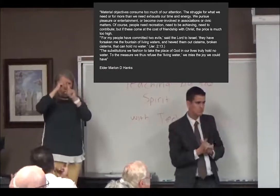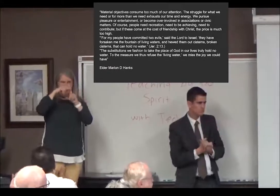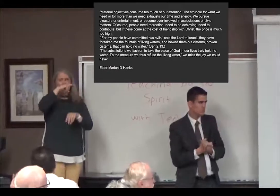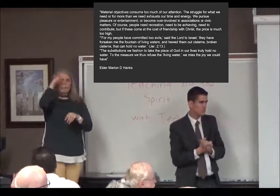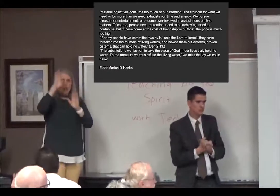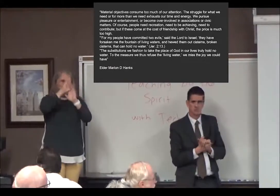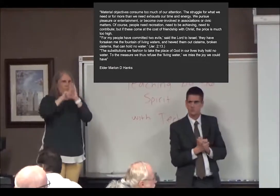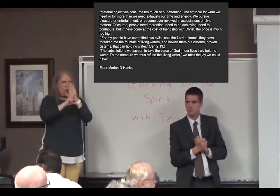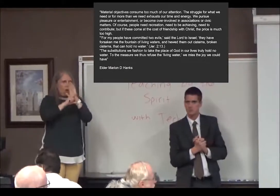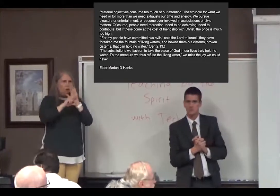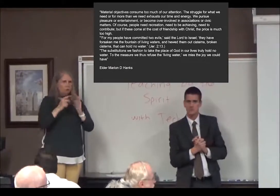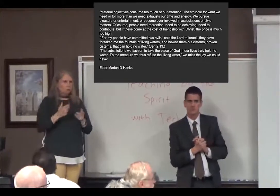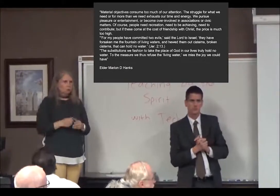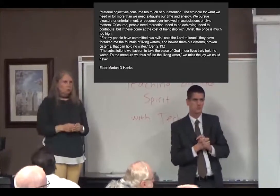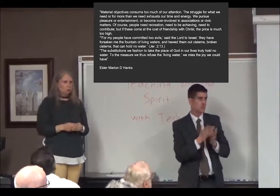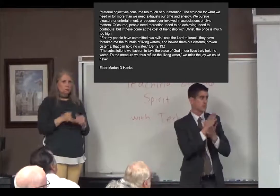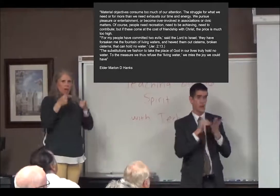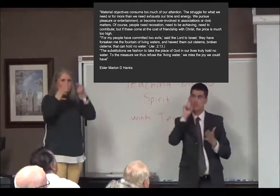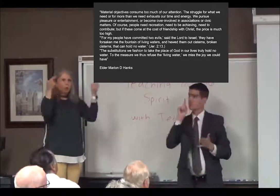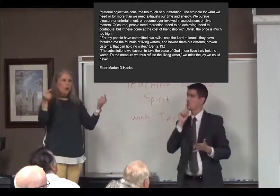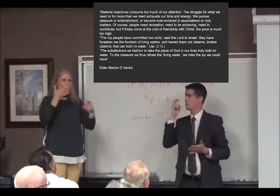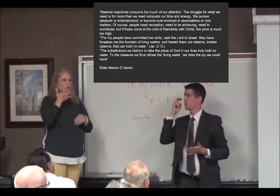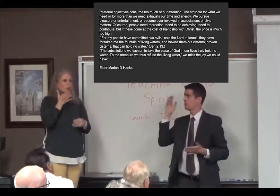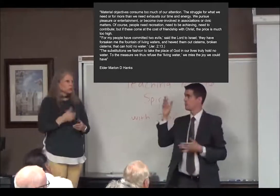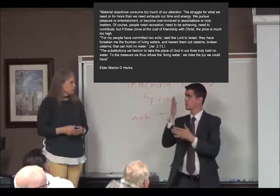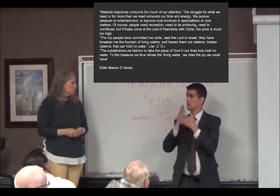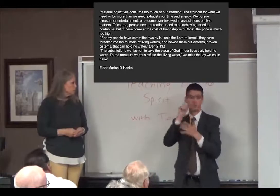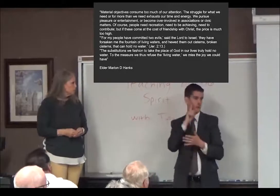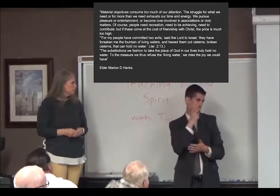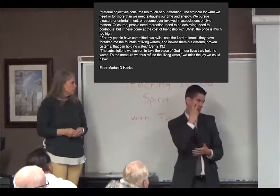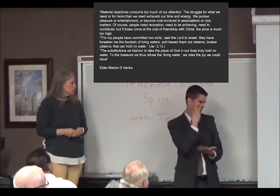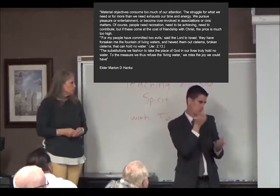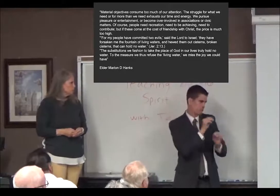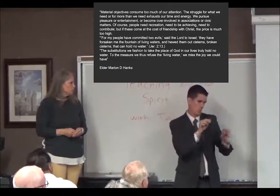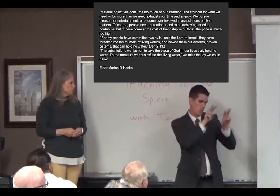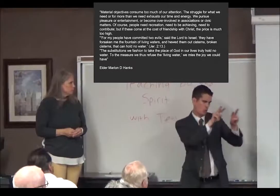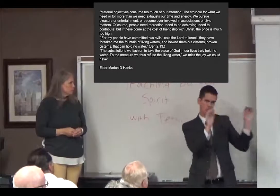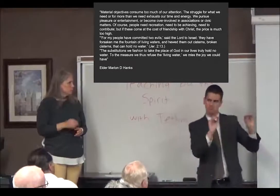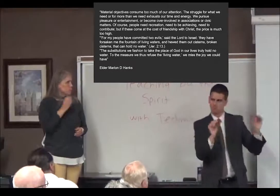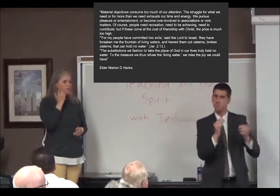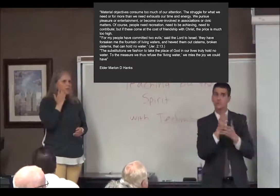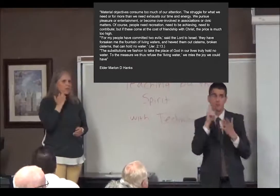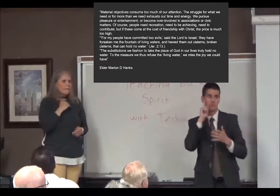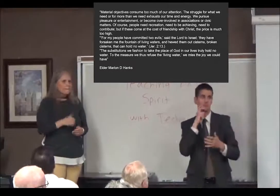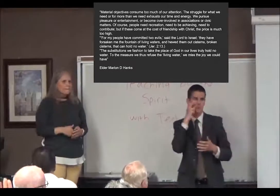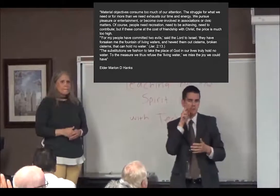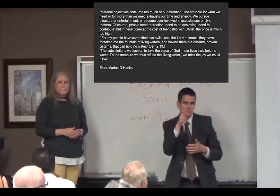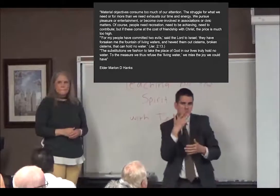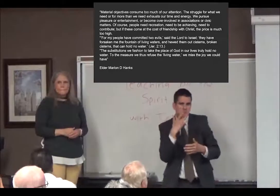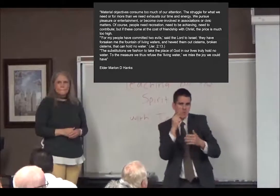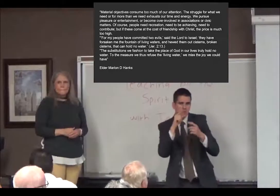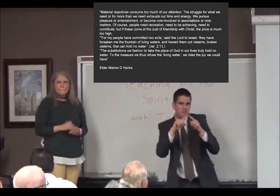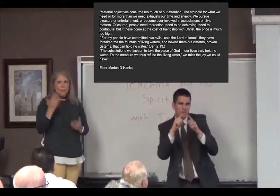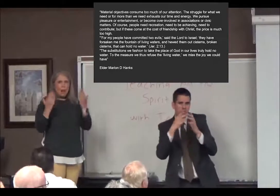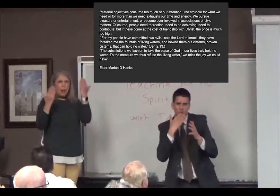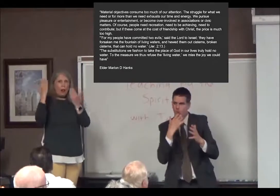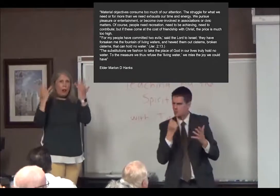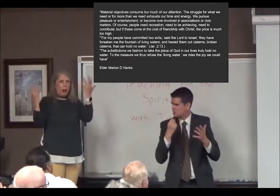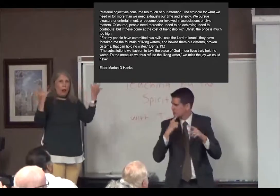When you have black backgrounds with green or yellow words, some deafblind don't even look at them. Some deafblind want to look at it and can